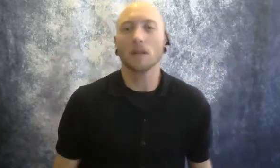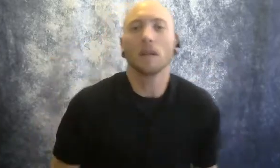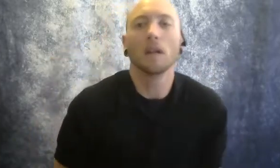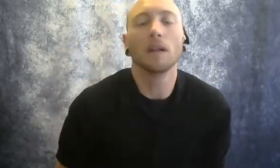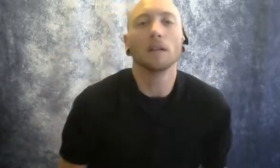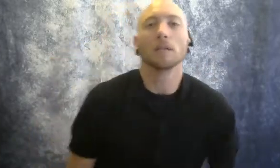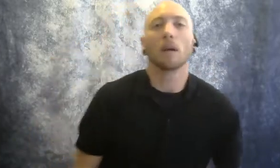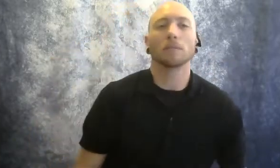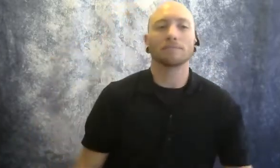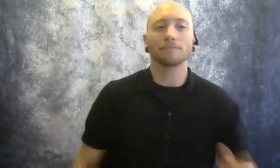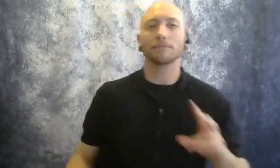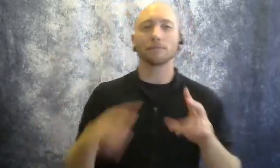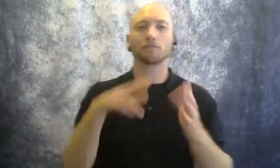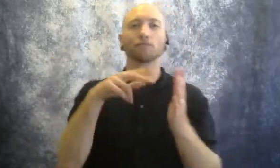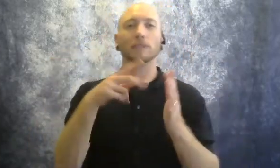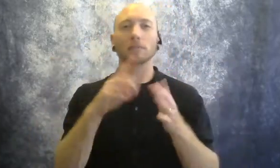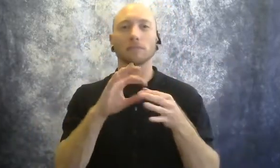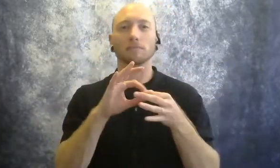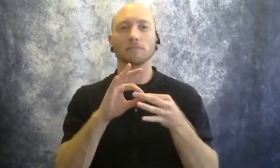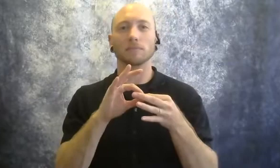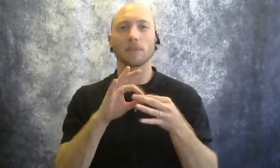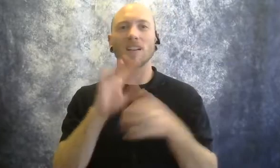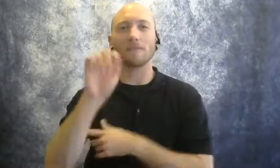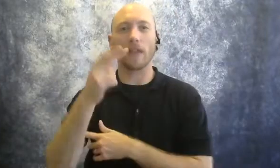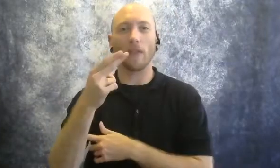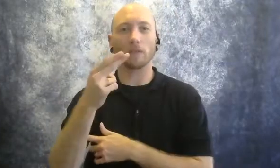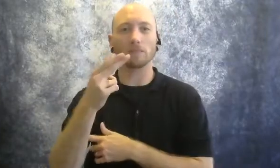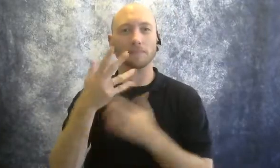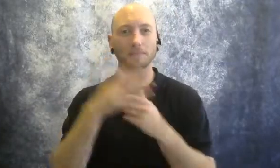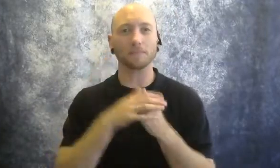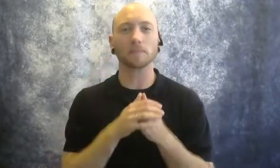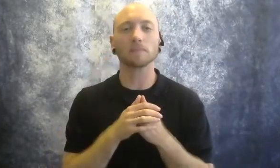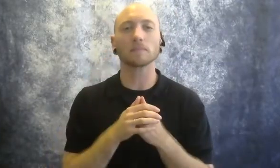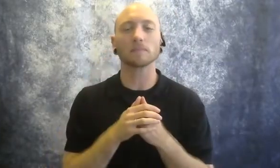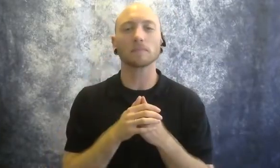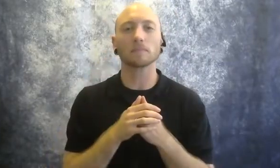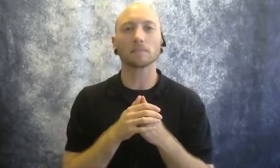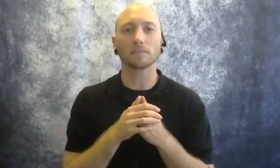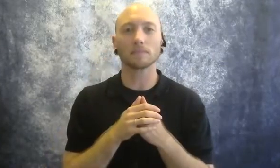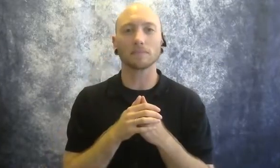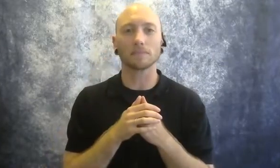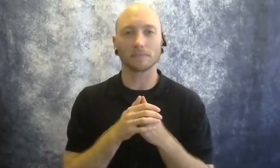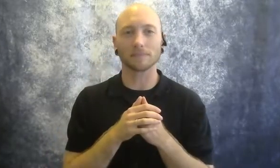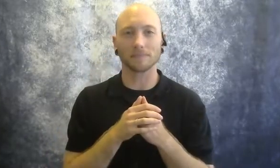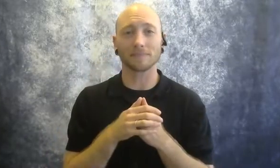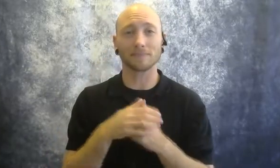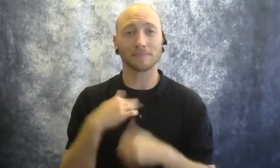wanted to read you something else too about having faith, and I've got to tell you something about me anyway.